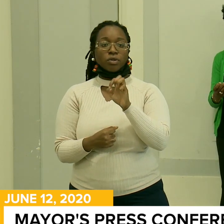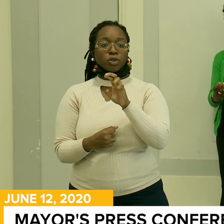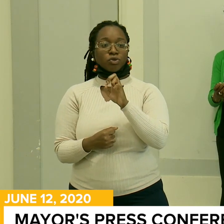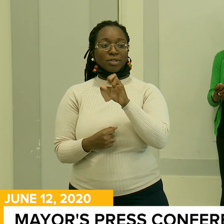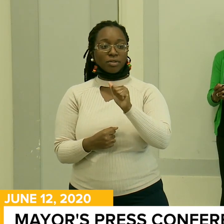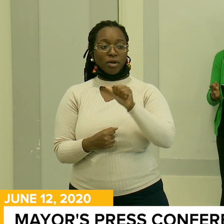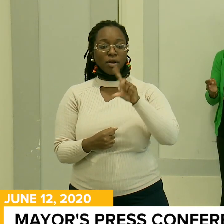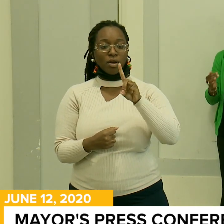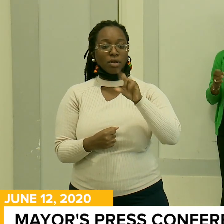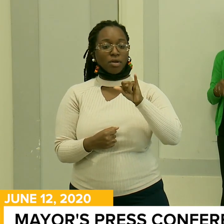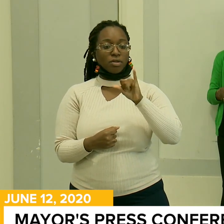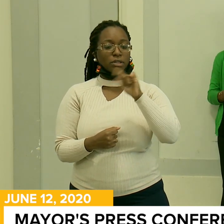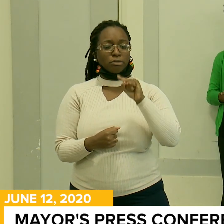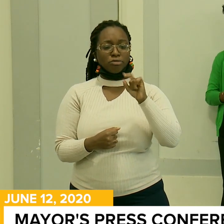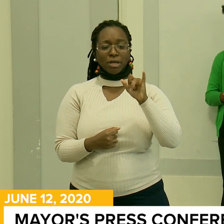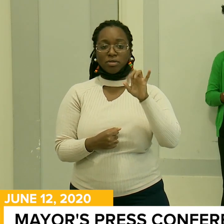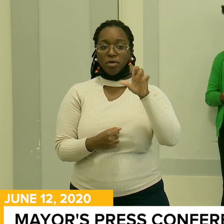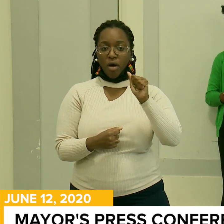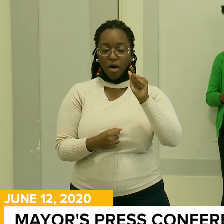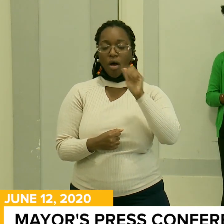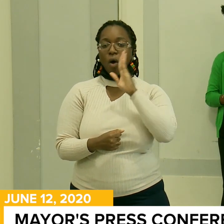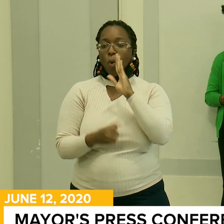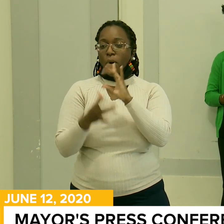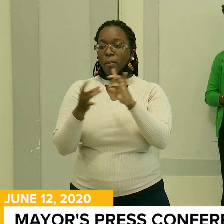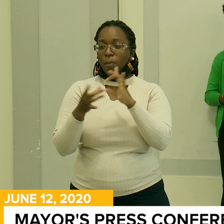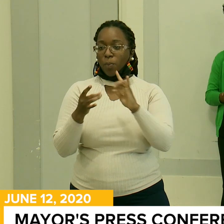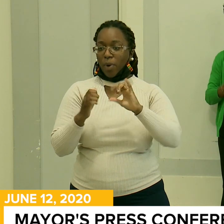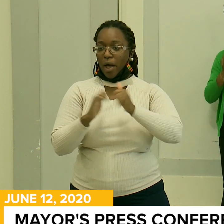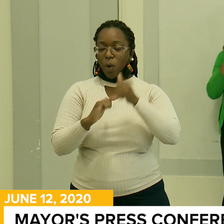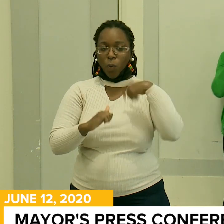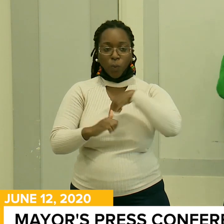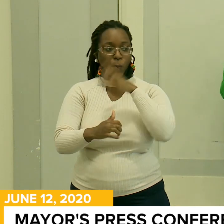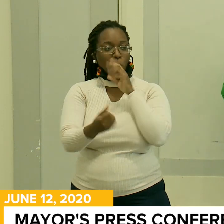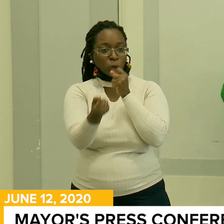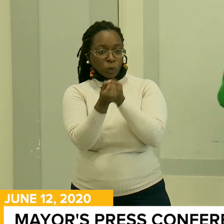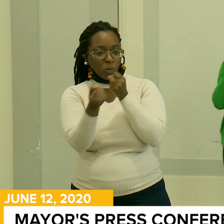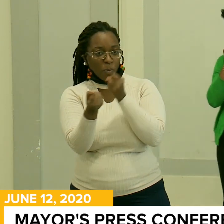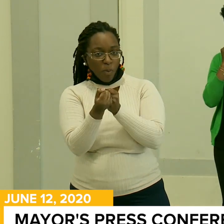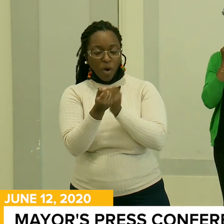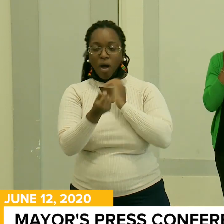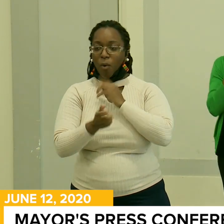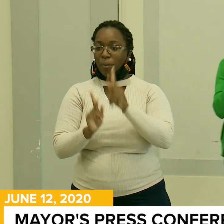on our COVID response and our work to support the residents of Baltimore City.